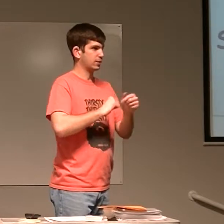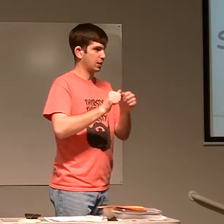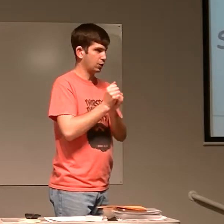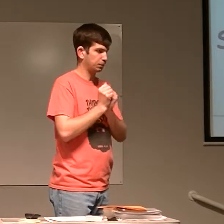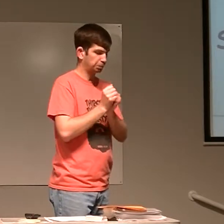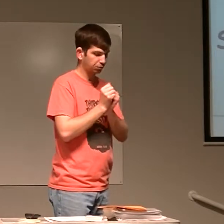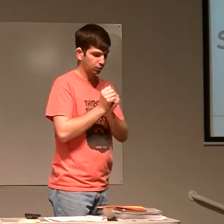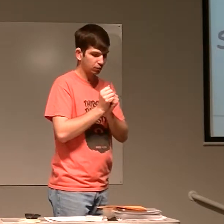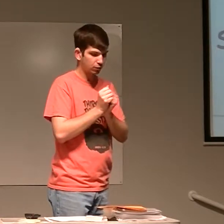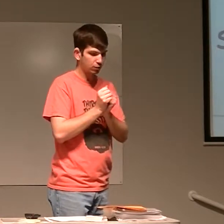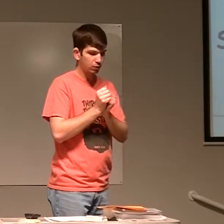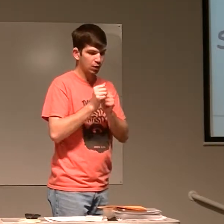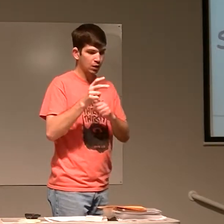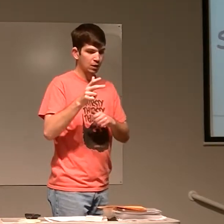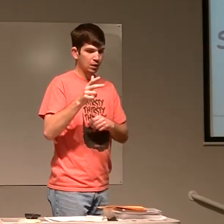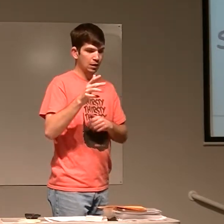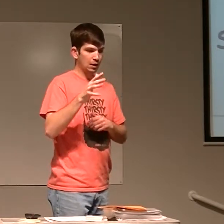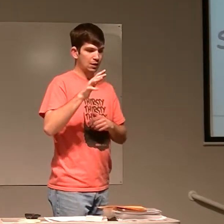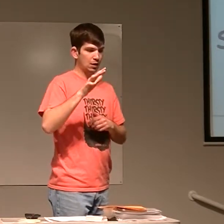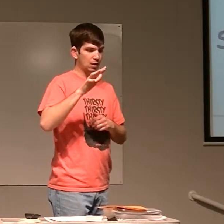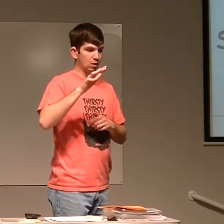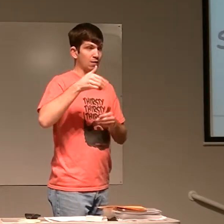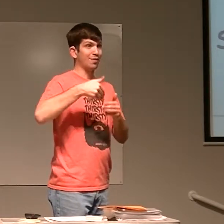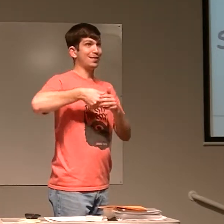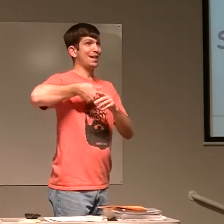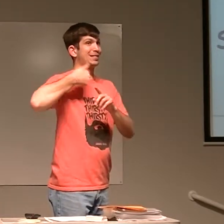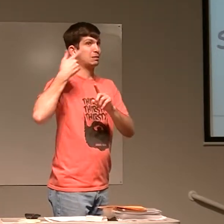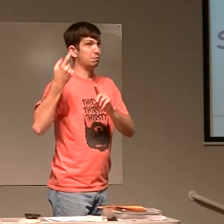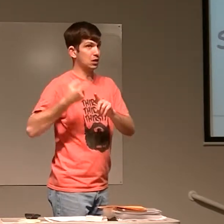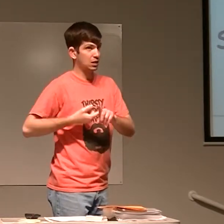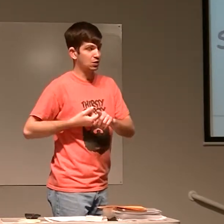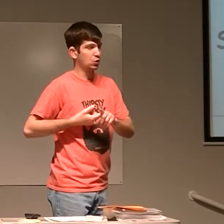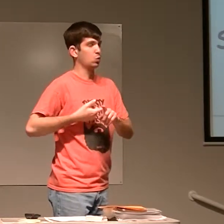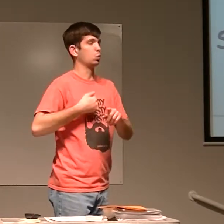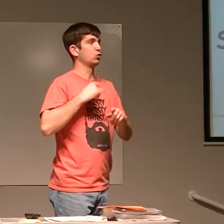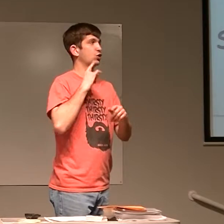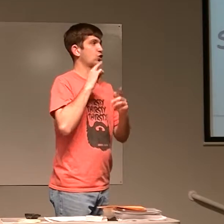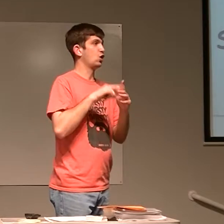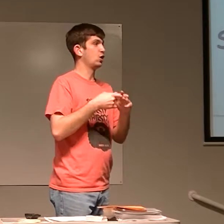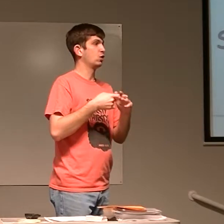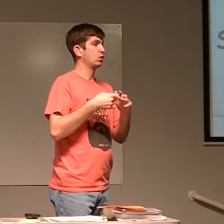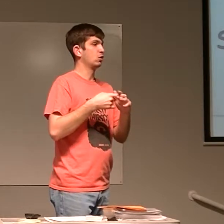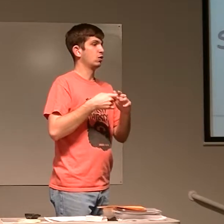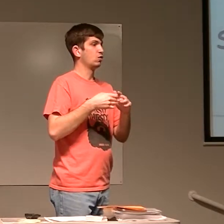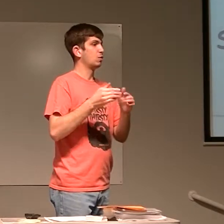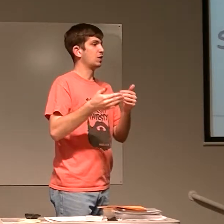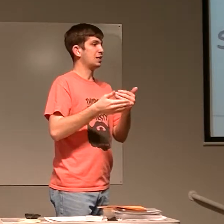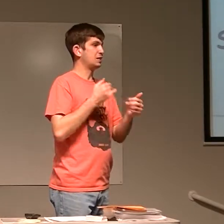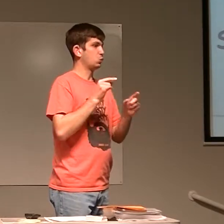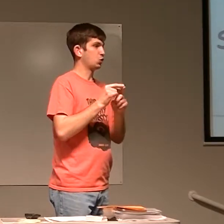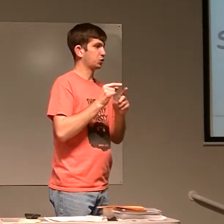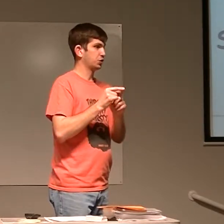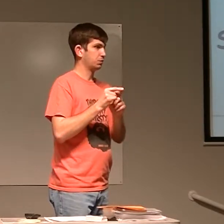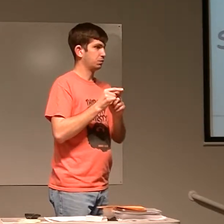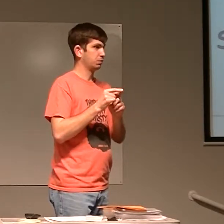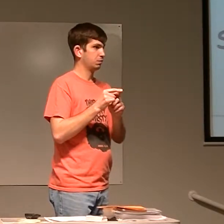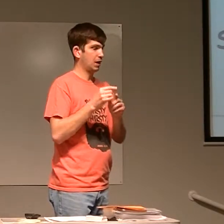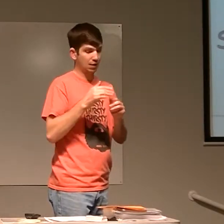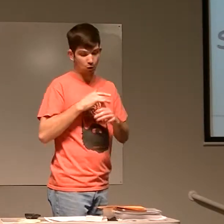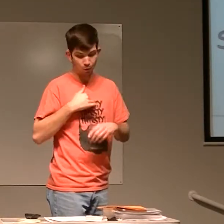together. And then next month we'll start from the easy words, and that will